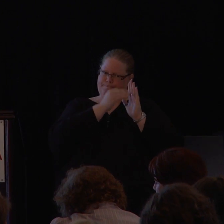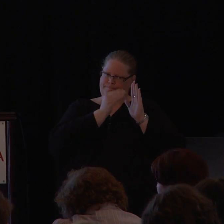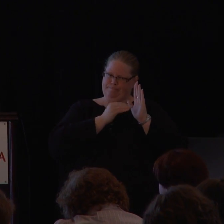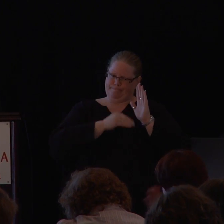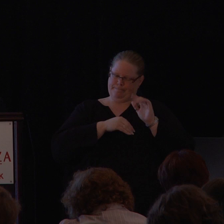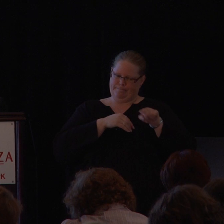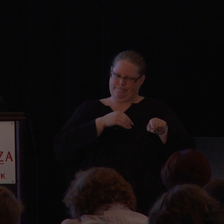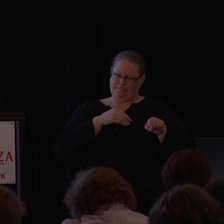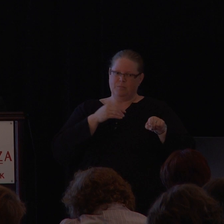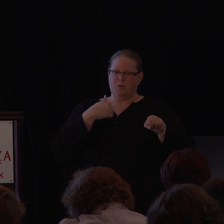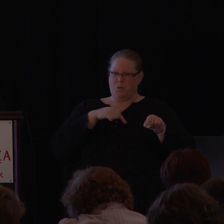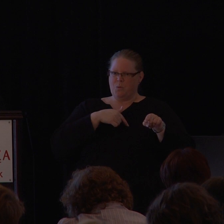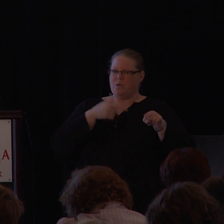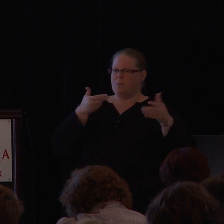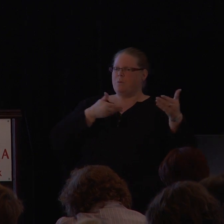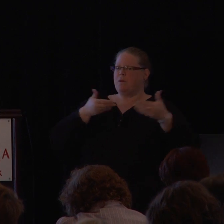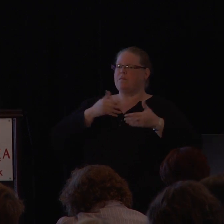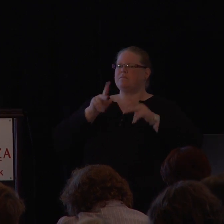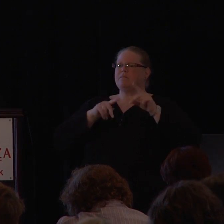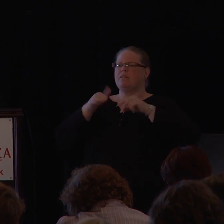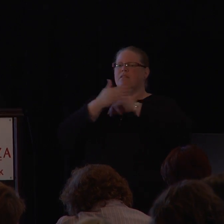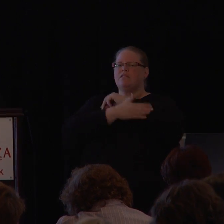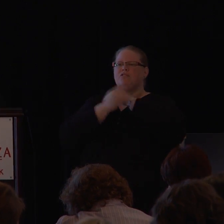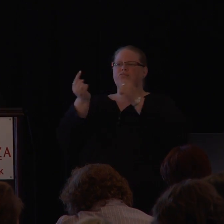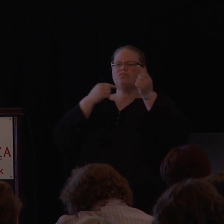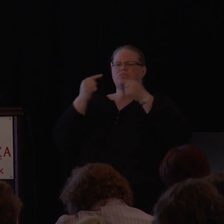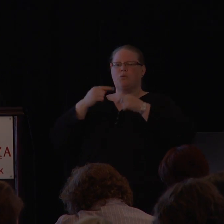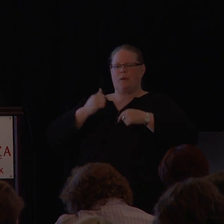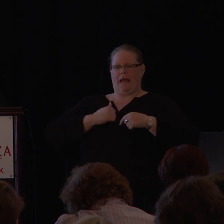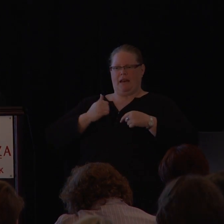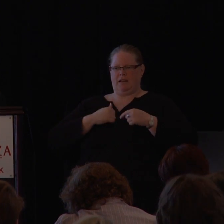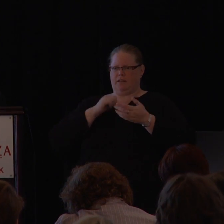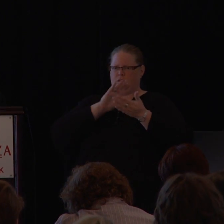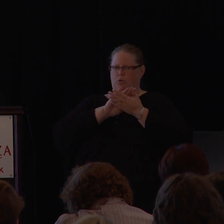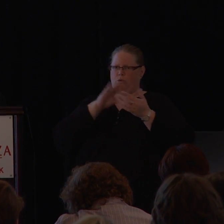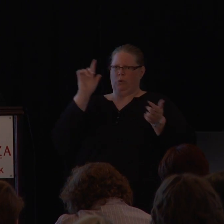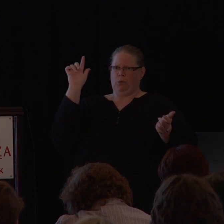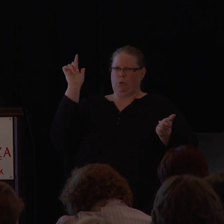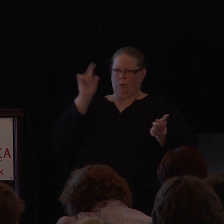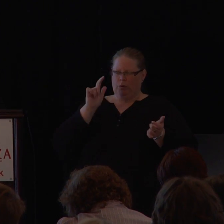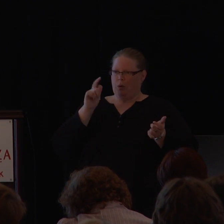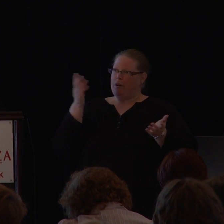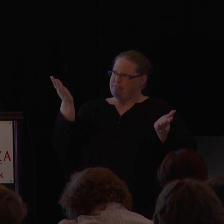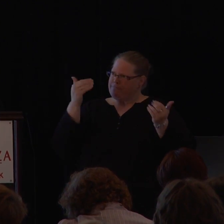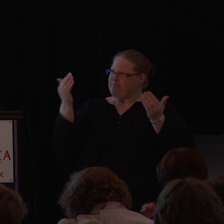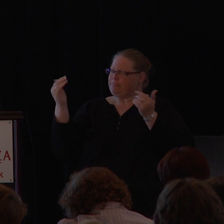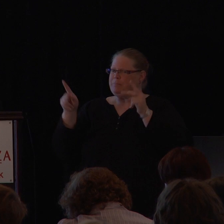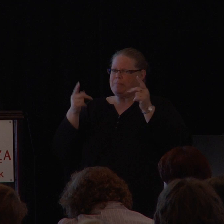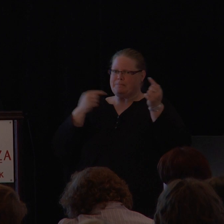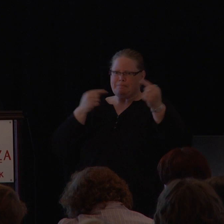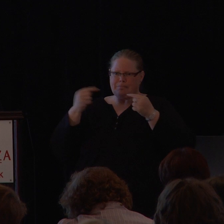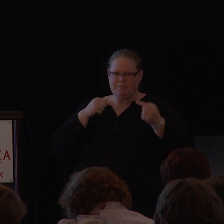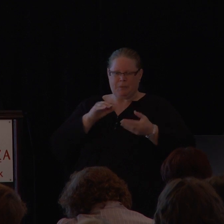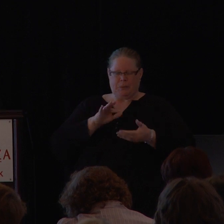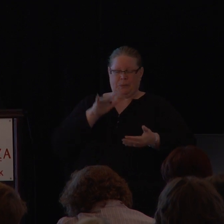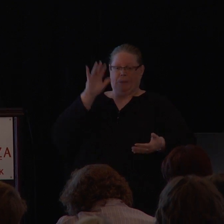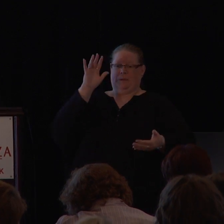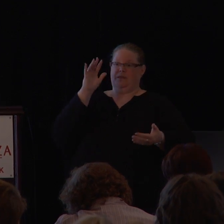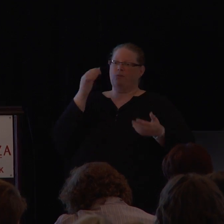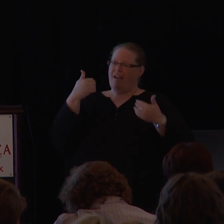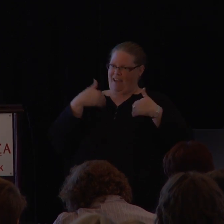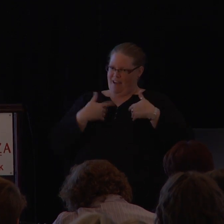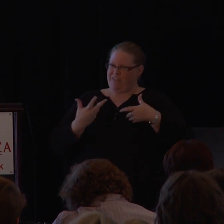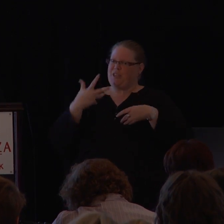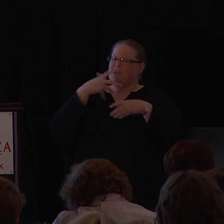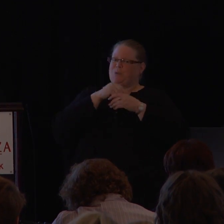greater immigration to deal with the declining enrollments, that being able to say that we have a genuinely inclusive education system